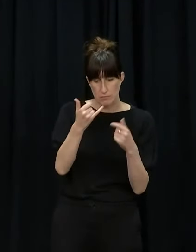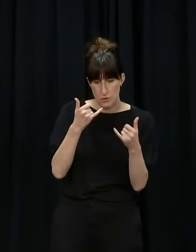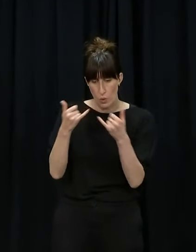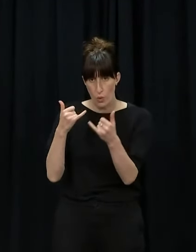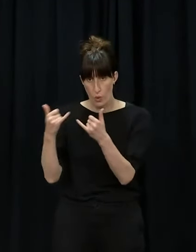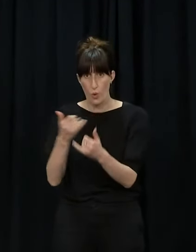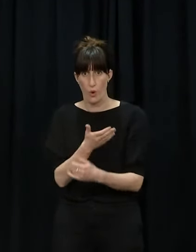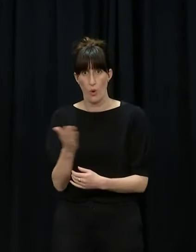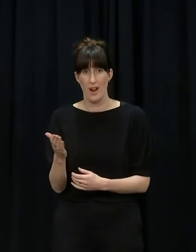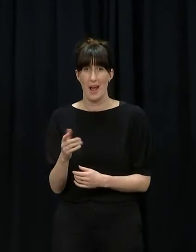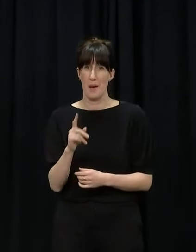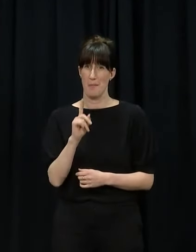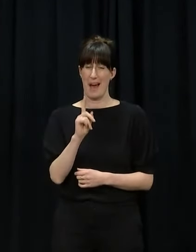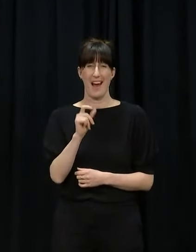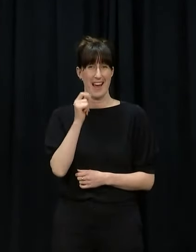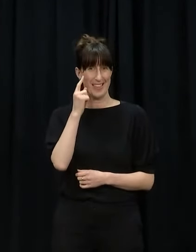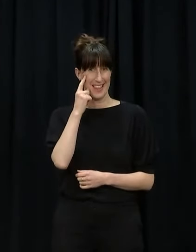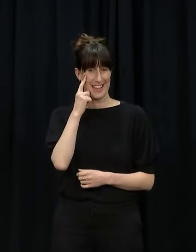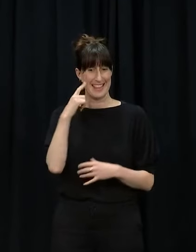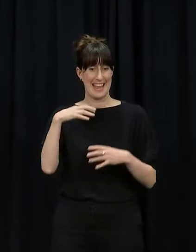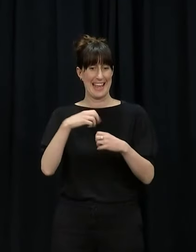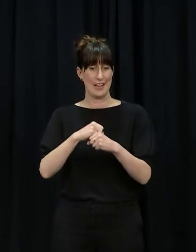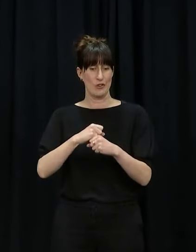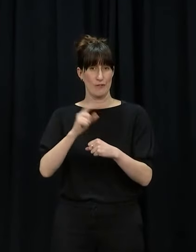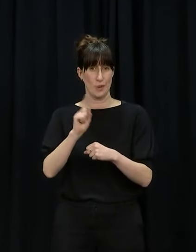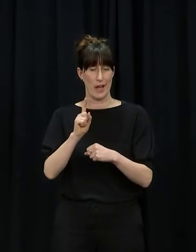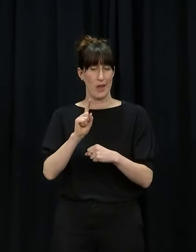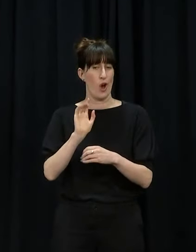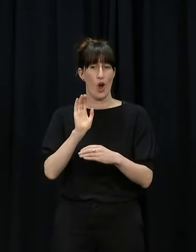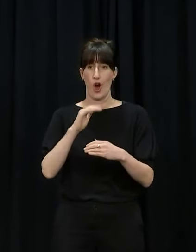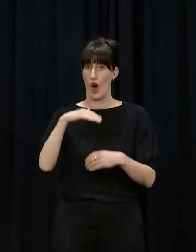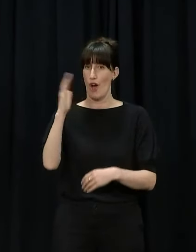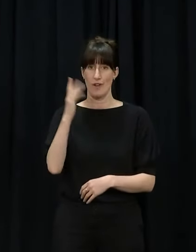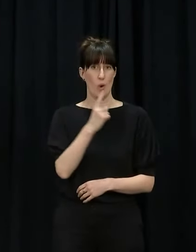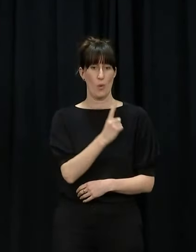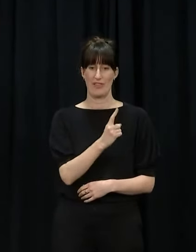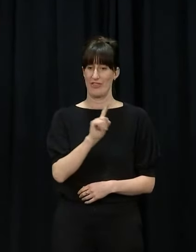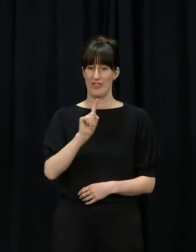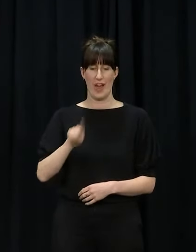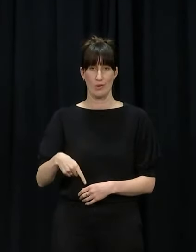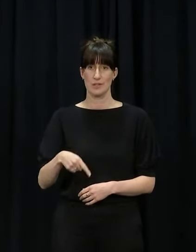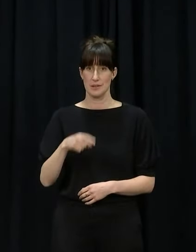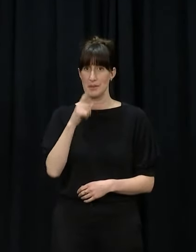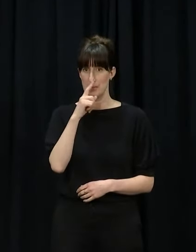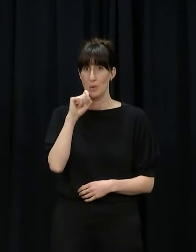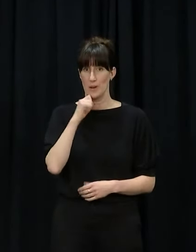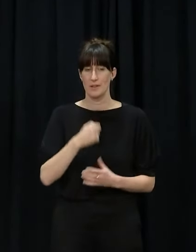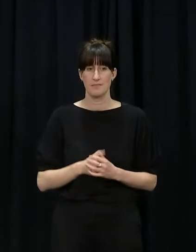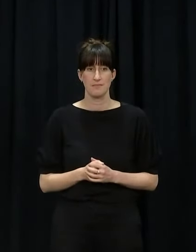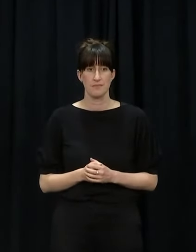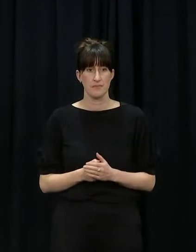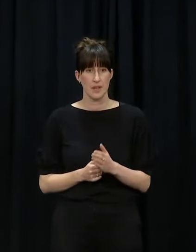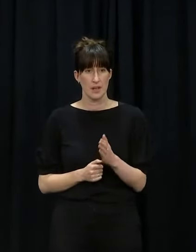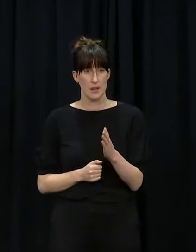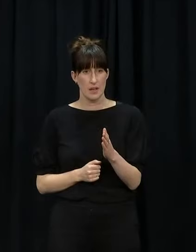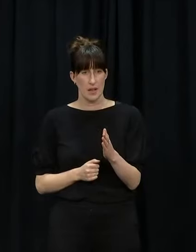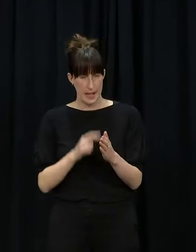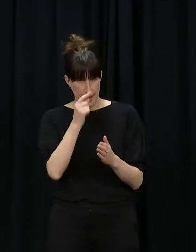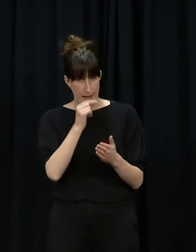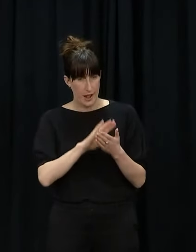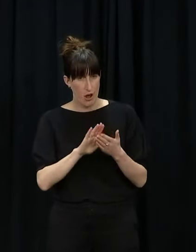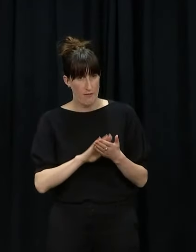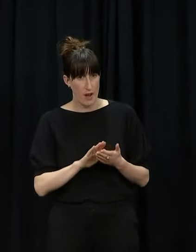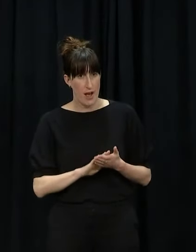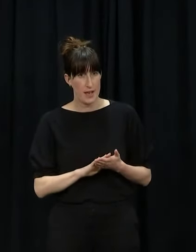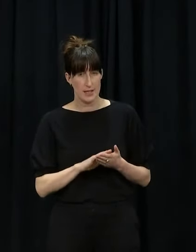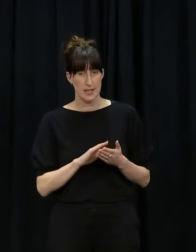there will be well over 1,000 who will be contacted. Sorry, can you just clarify, on the cases of interest from 14 and 16 days ago